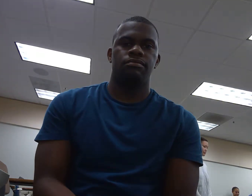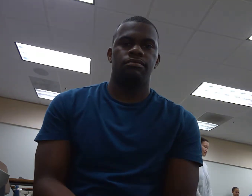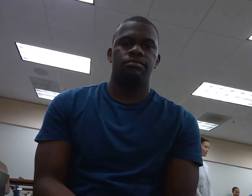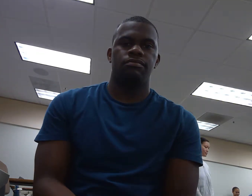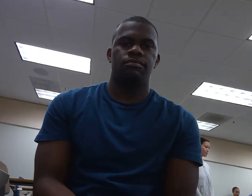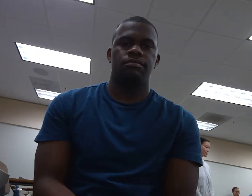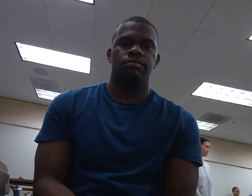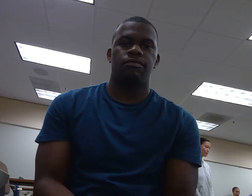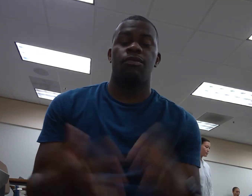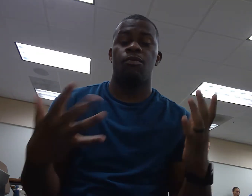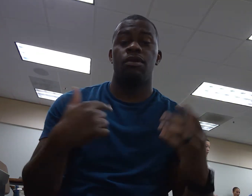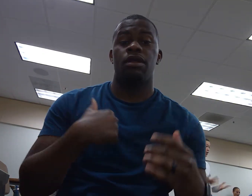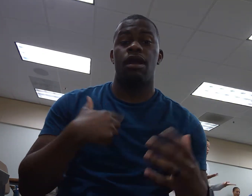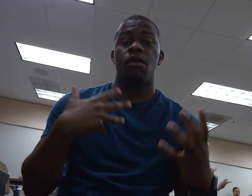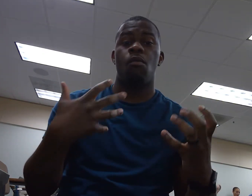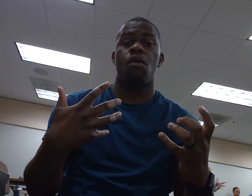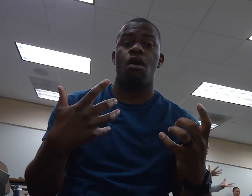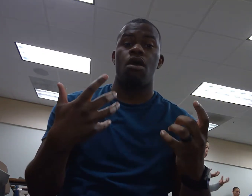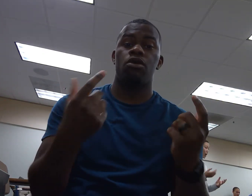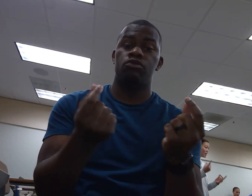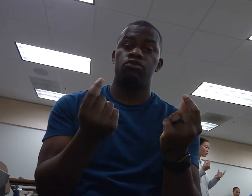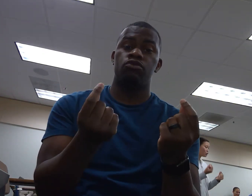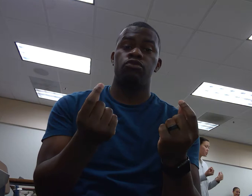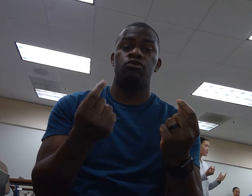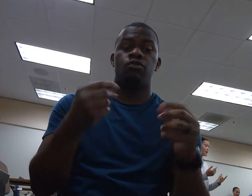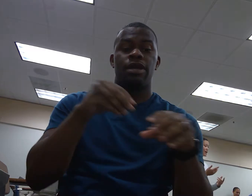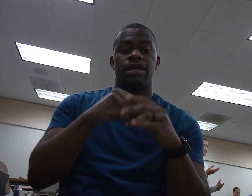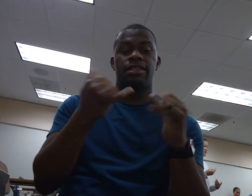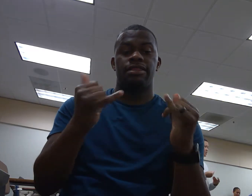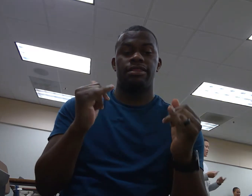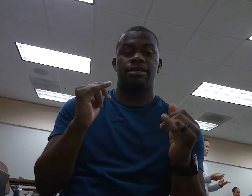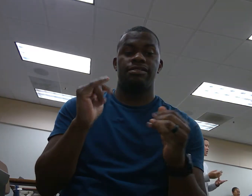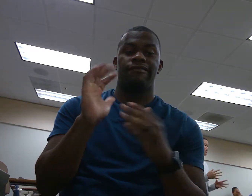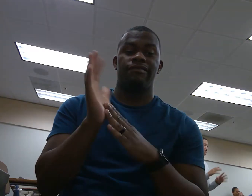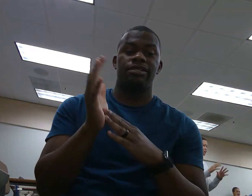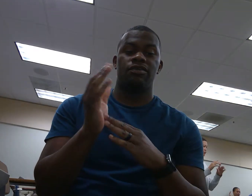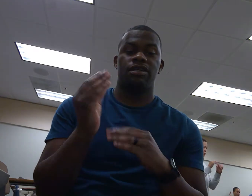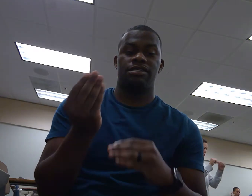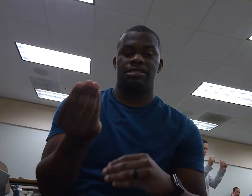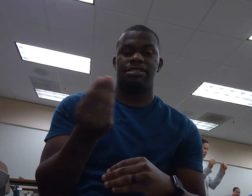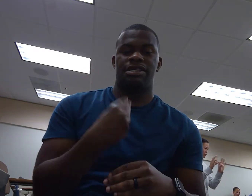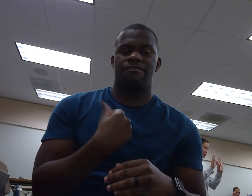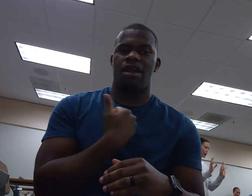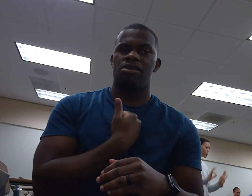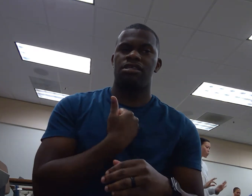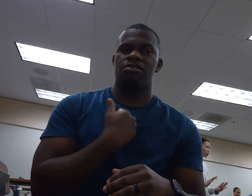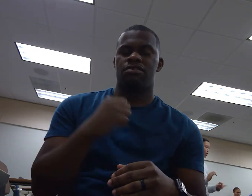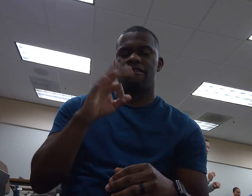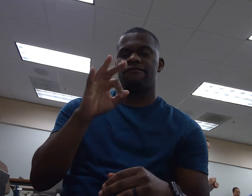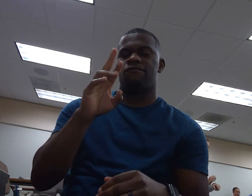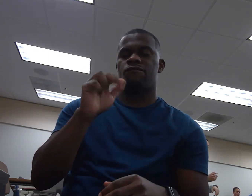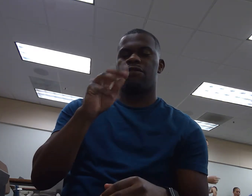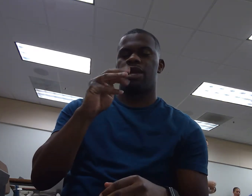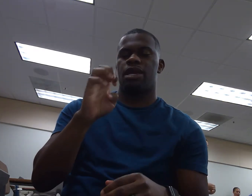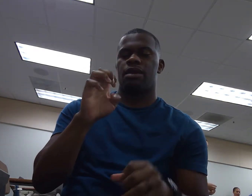What I want to do in this video is give ourselves a framework for thinking about the rent versus buy decision for